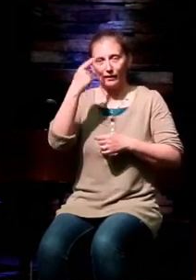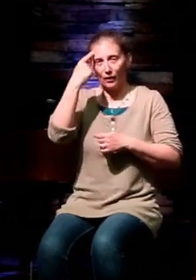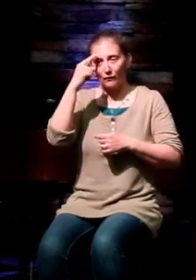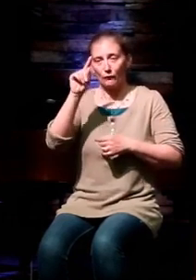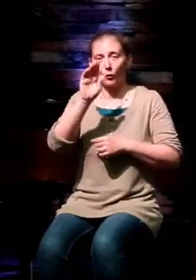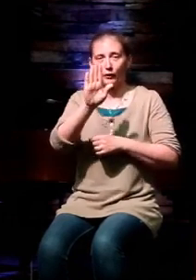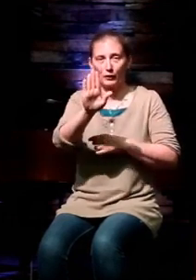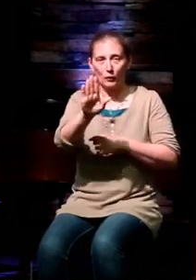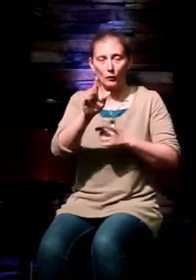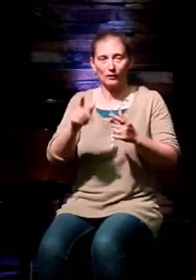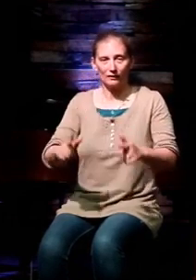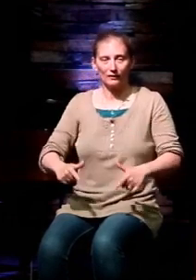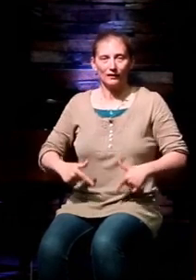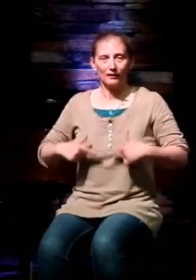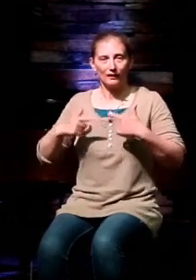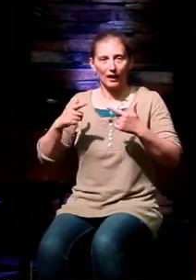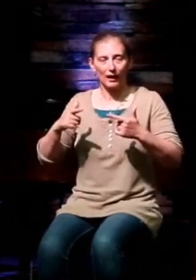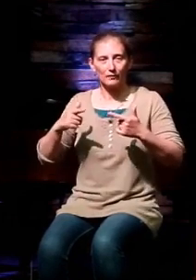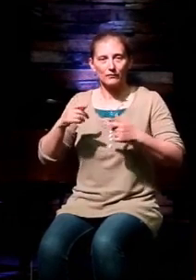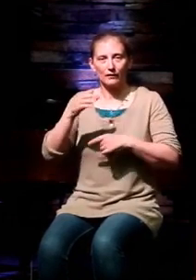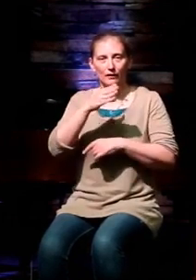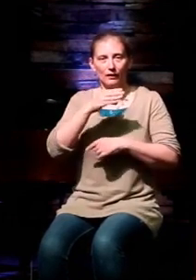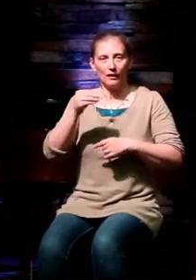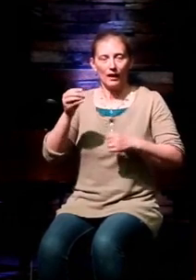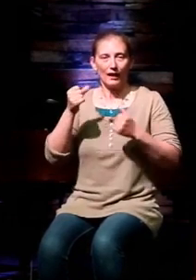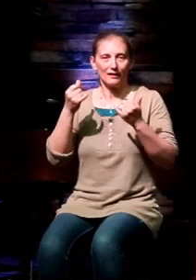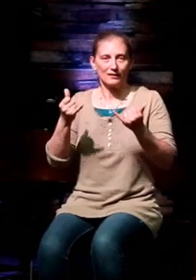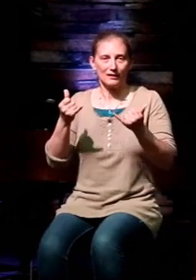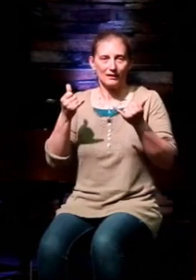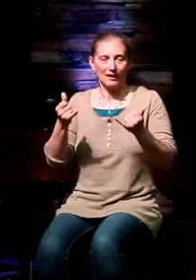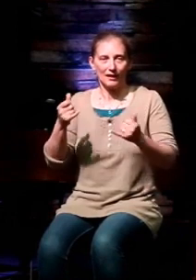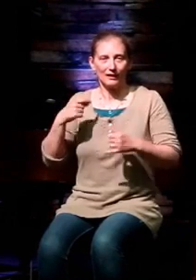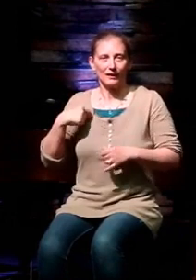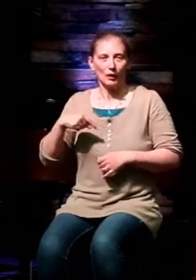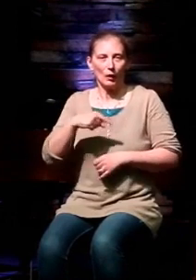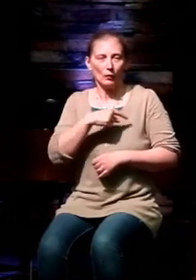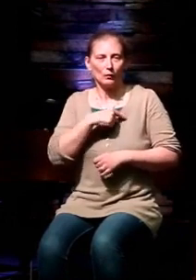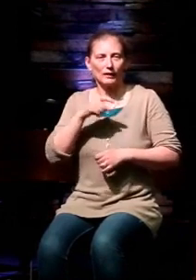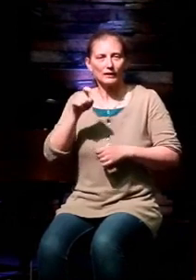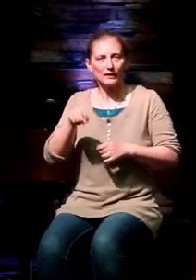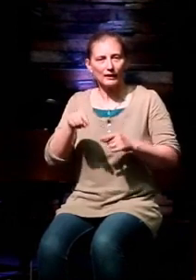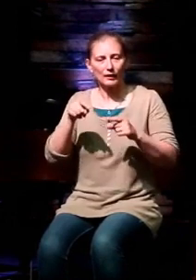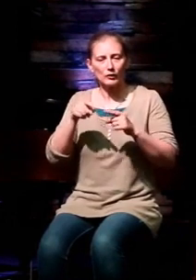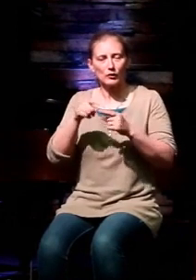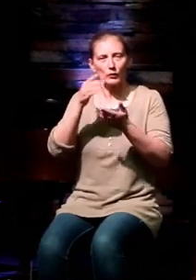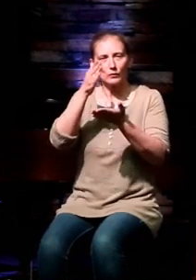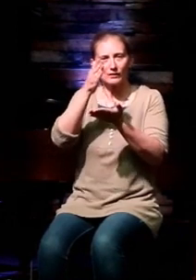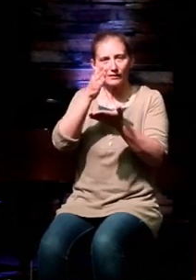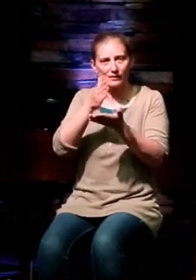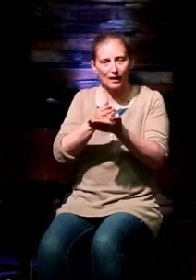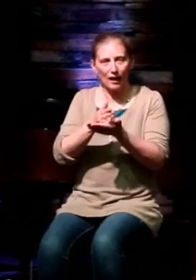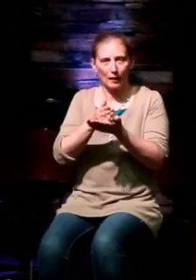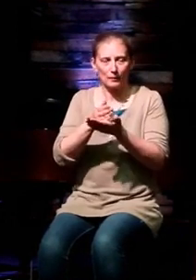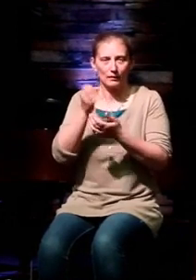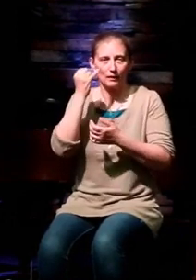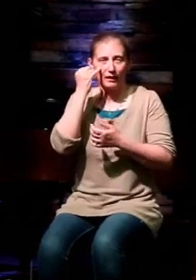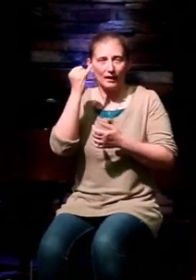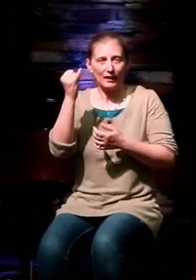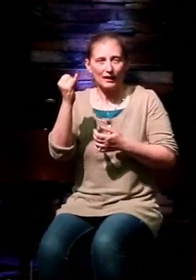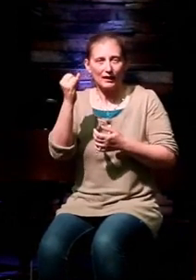And I believe today we all need to stop, take a moment to realize that if you don't win the battle in your